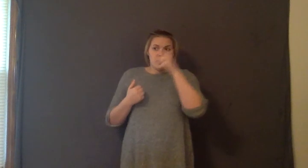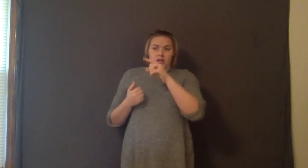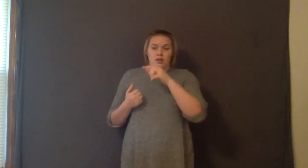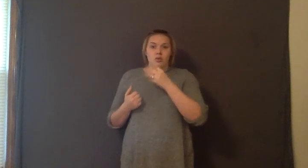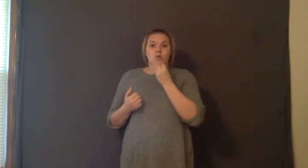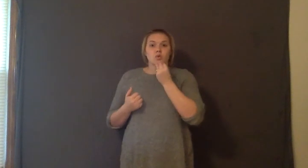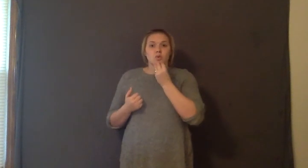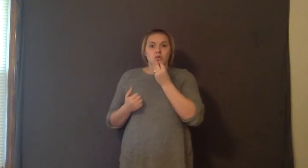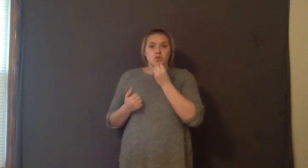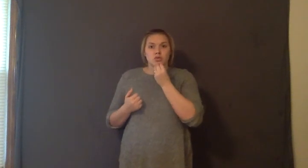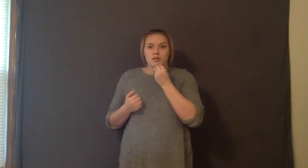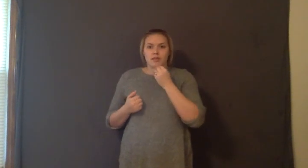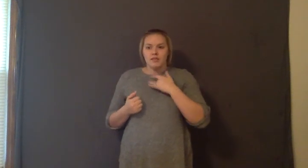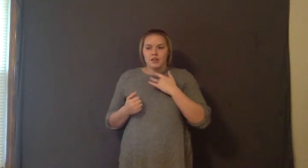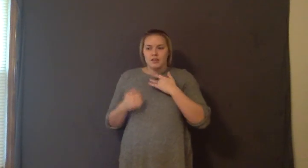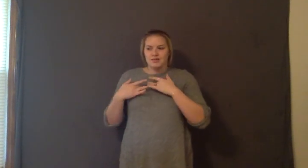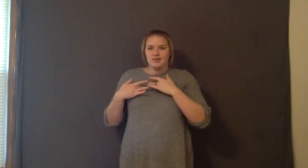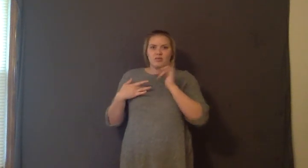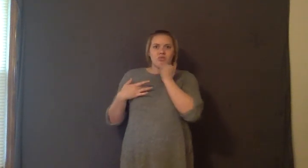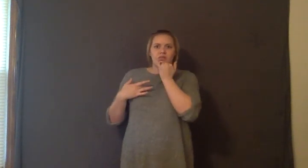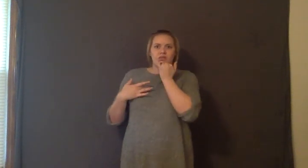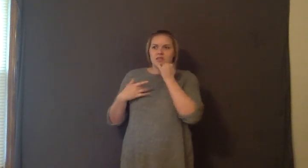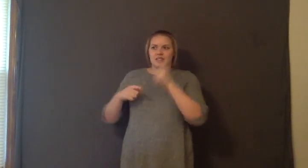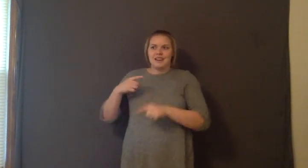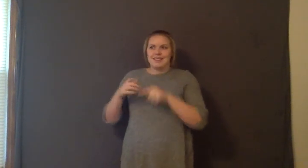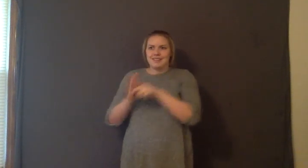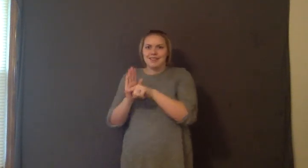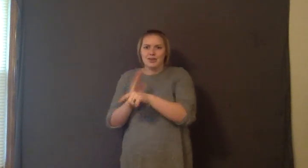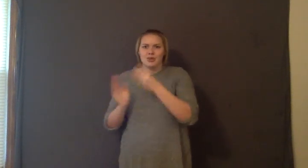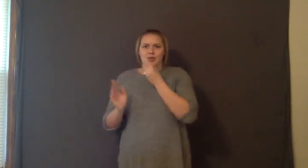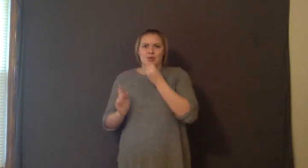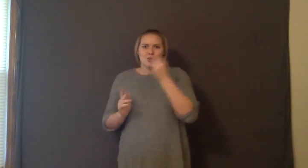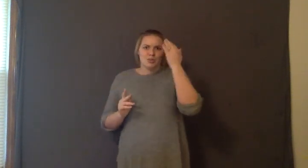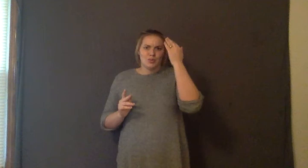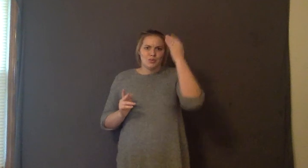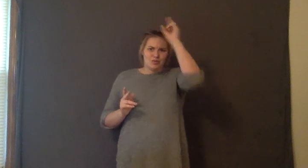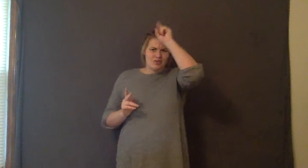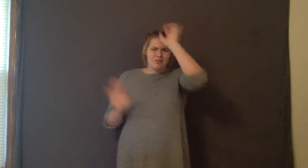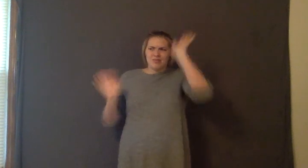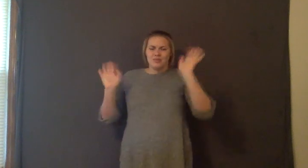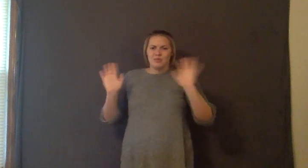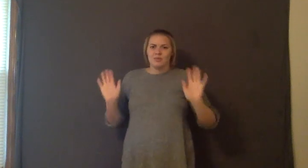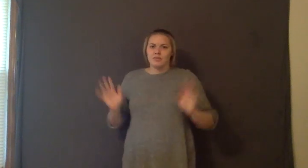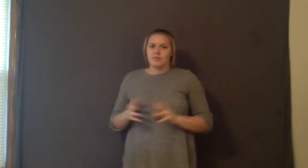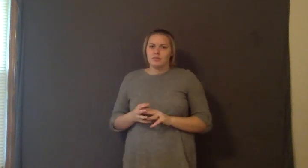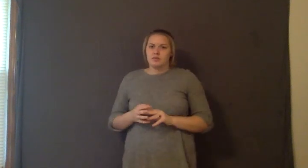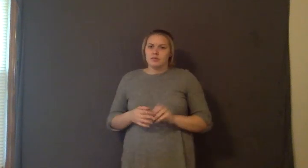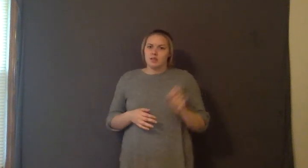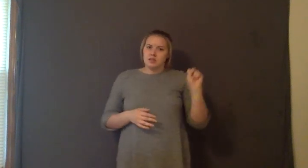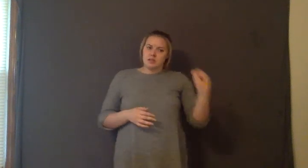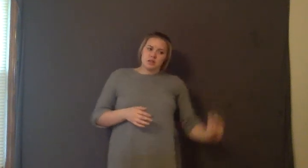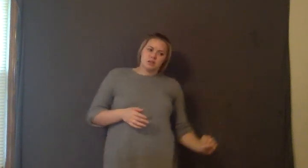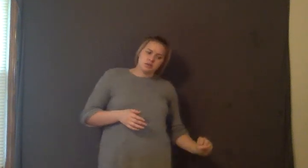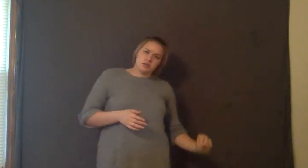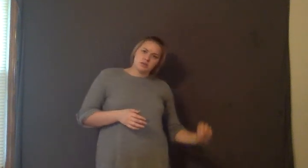unconscionable. And yet in this country, in the states of the old South, we execute people. We are 11 times more